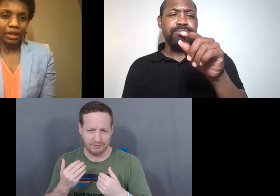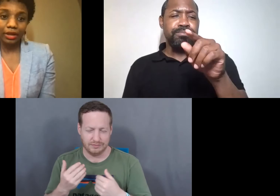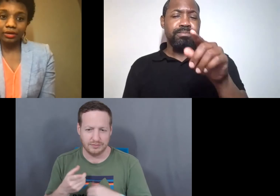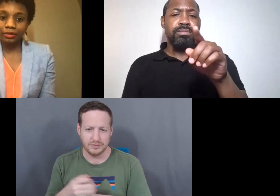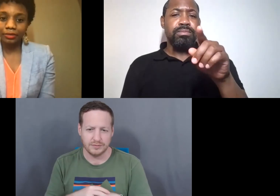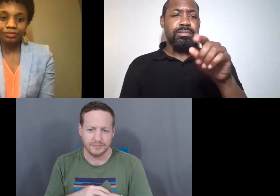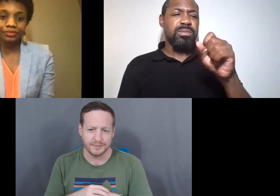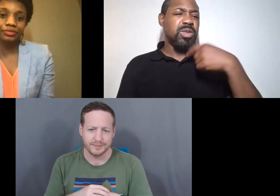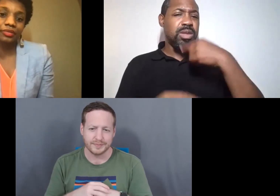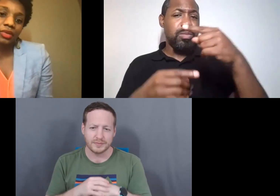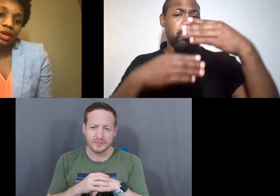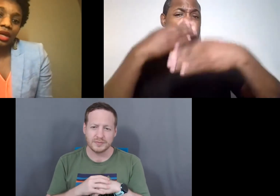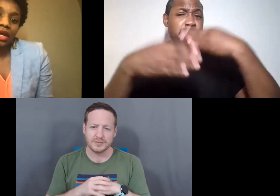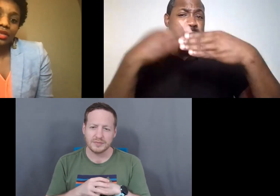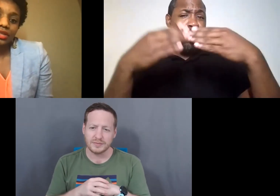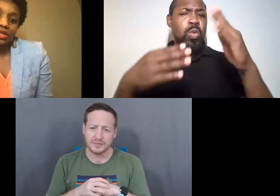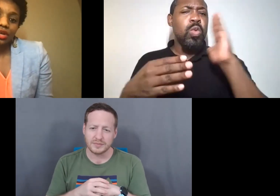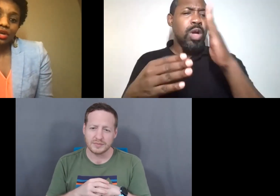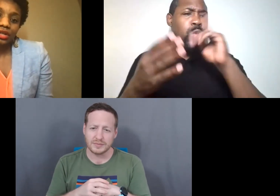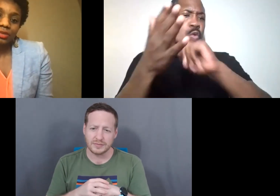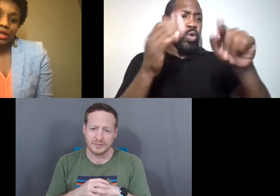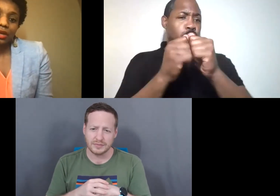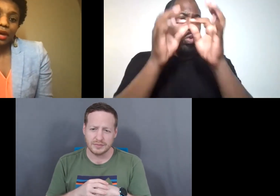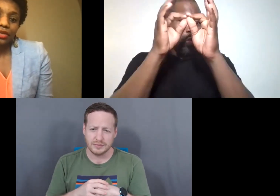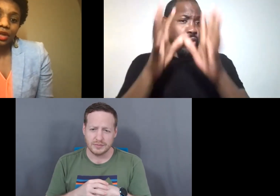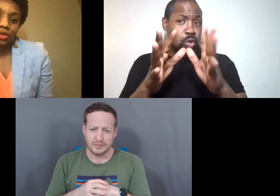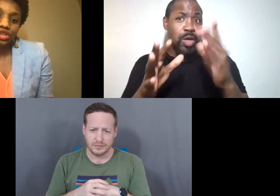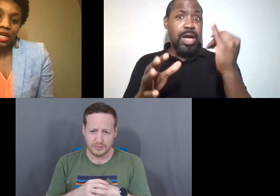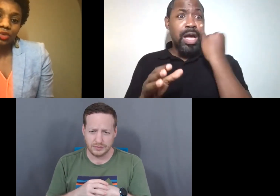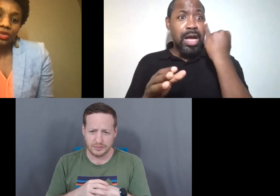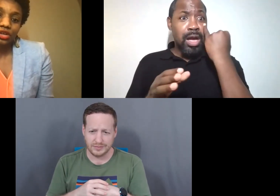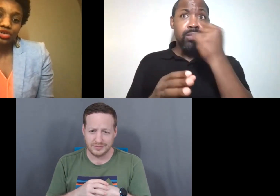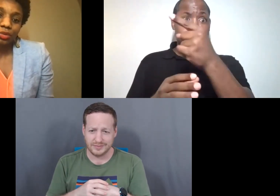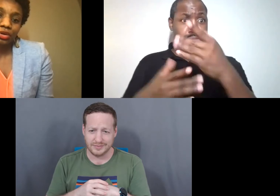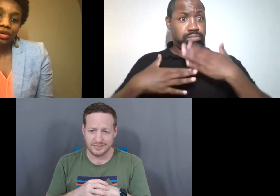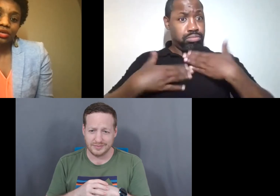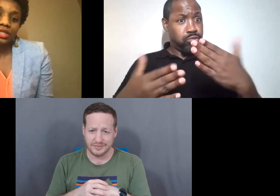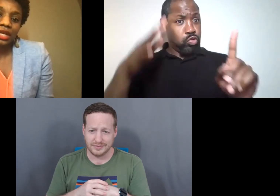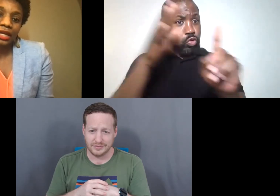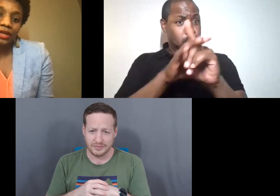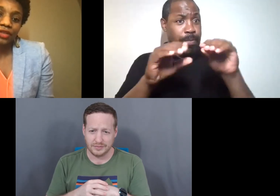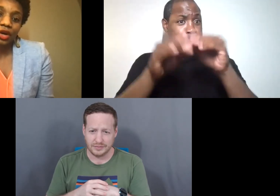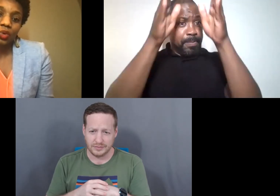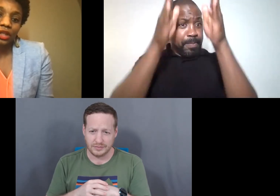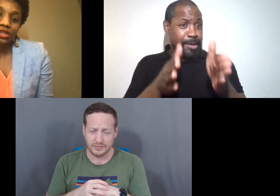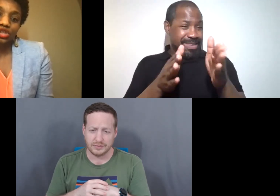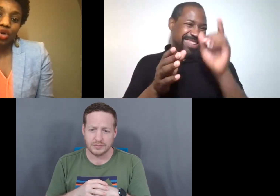plan? This is Ernest speaking. Bethany will check in with the interpreters, and if they're willing to show up